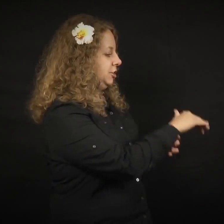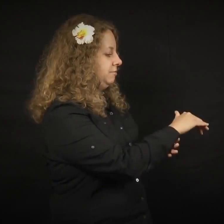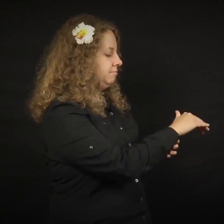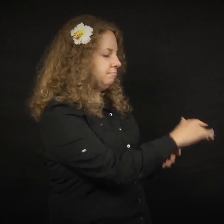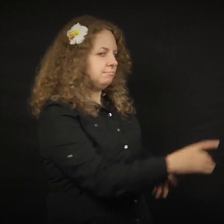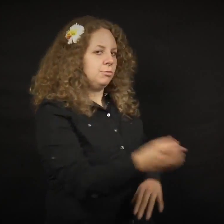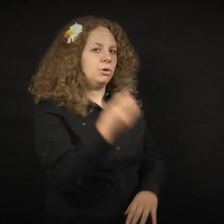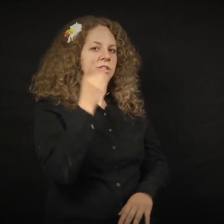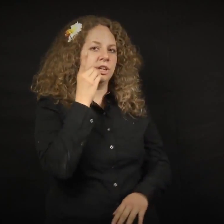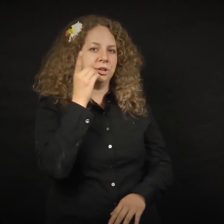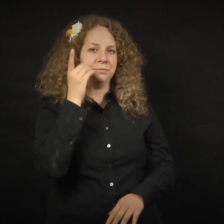dinner, or dinner.